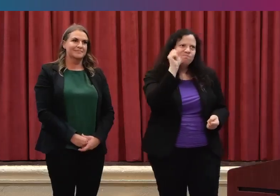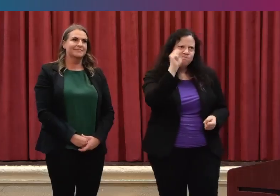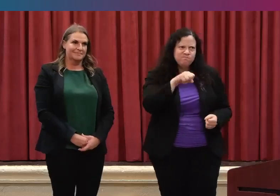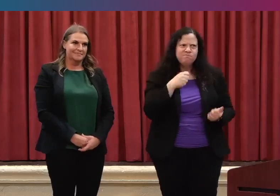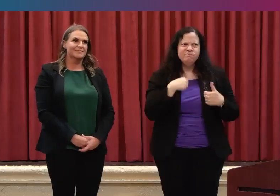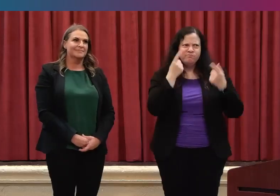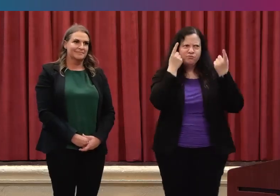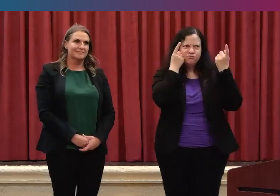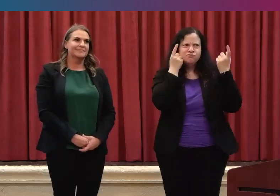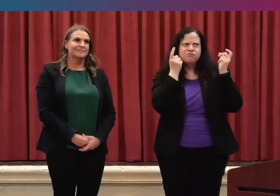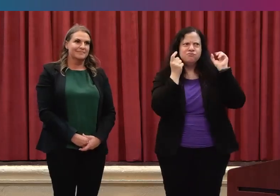to get.